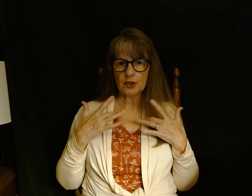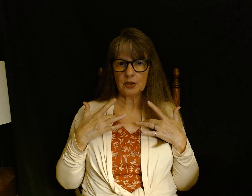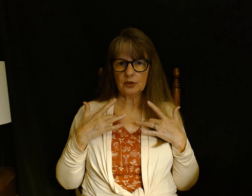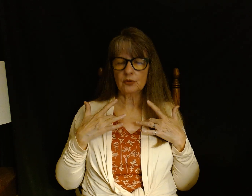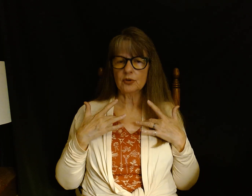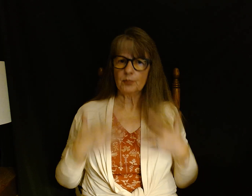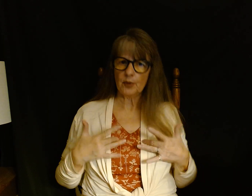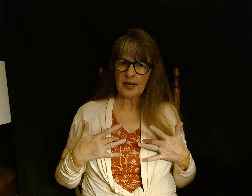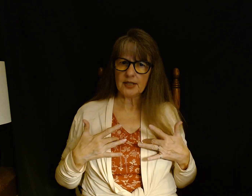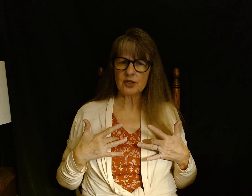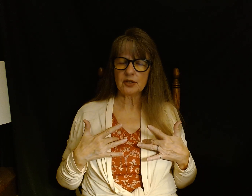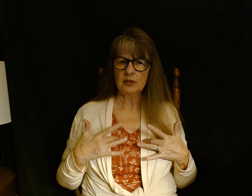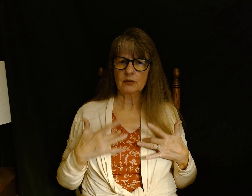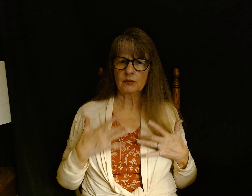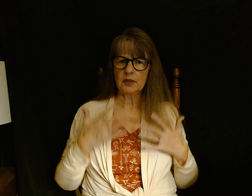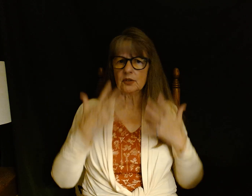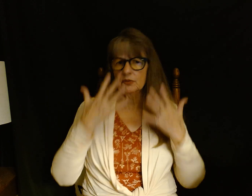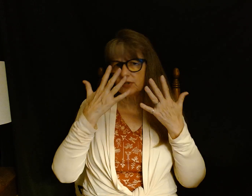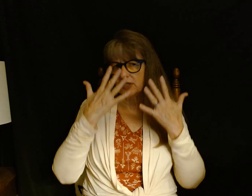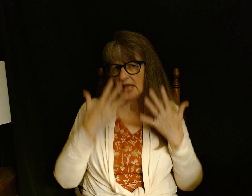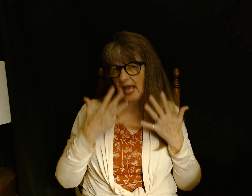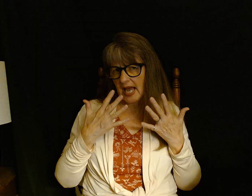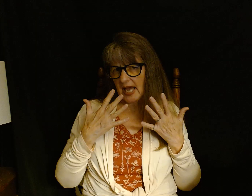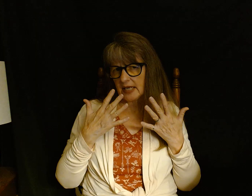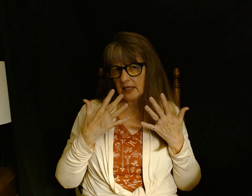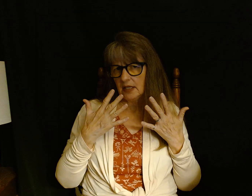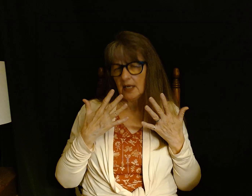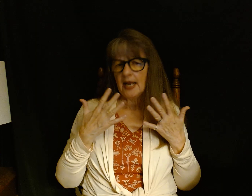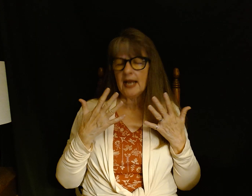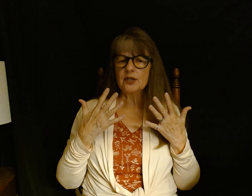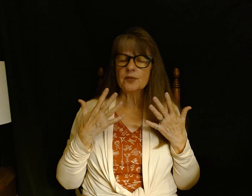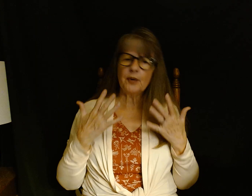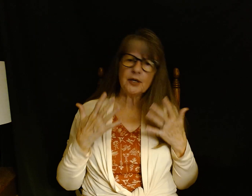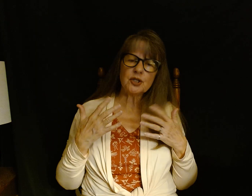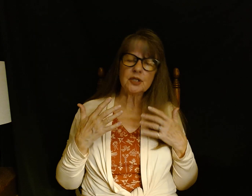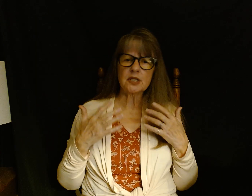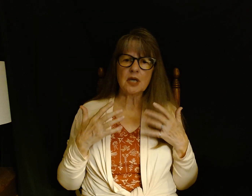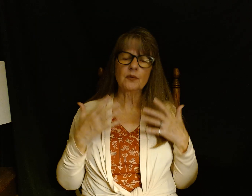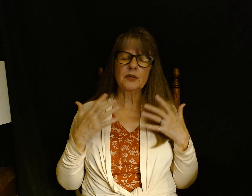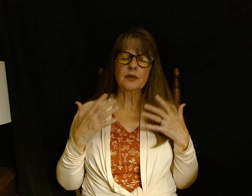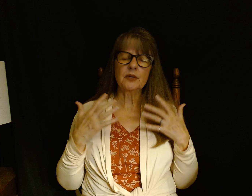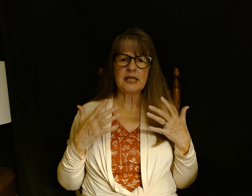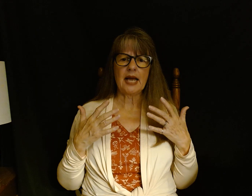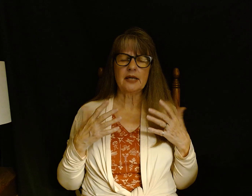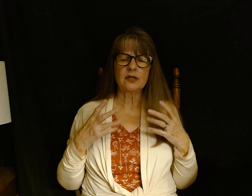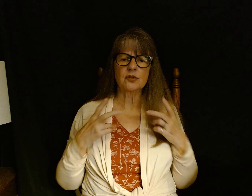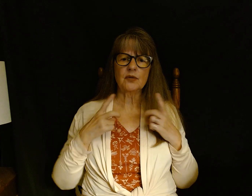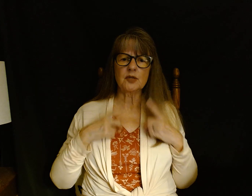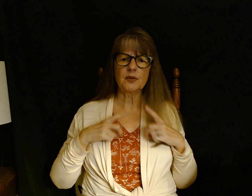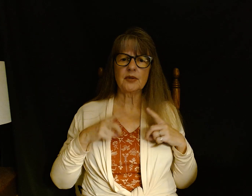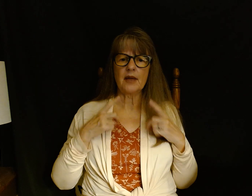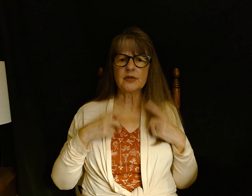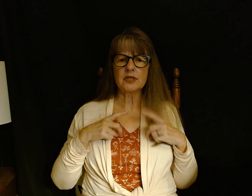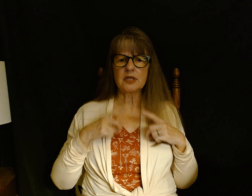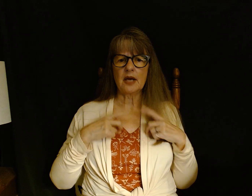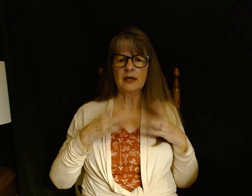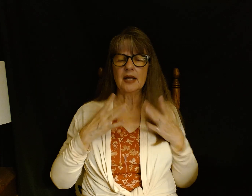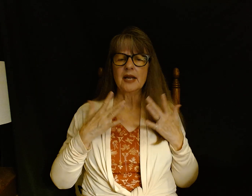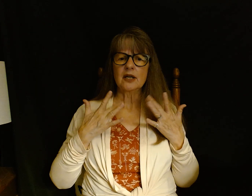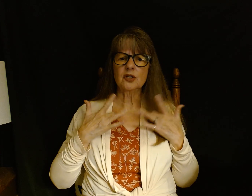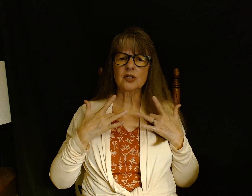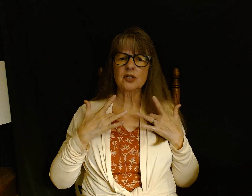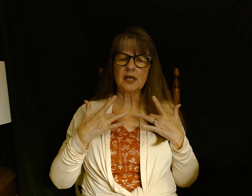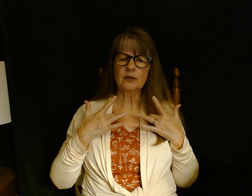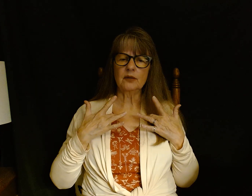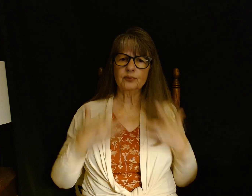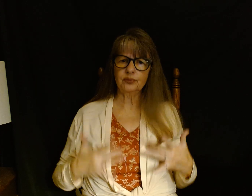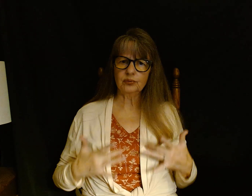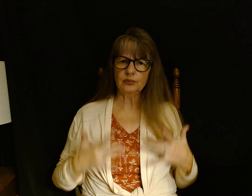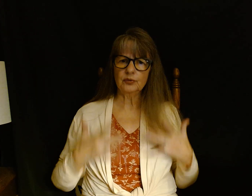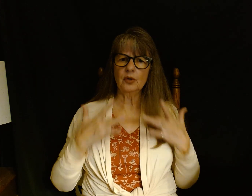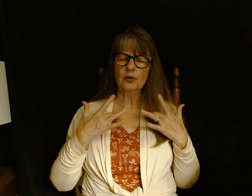You're depressed. Really, you're sad. And depression is not really sad. And so that's why they have this sign. Because it's like, your